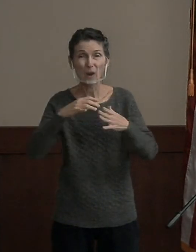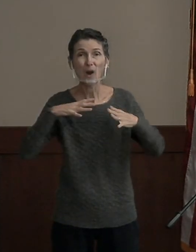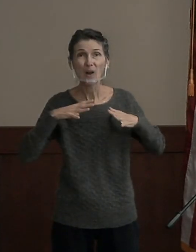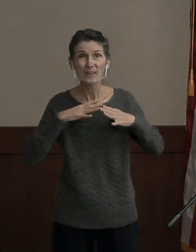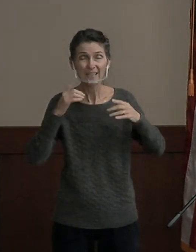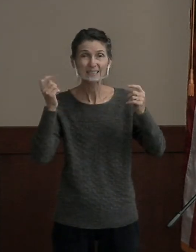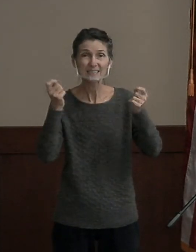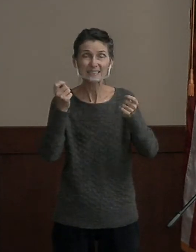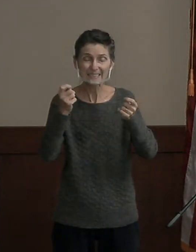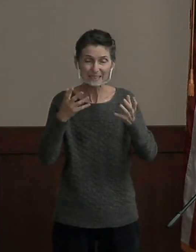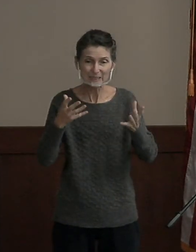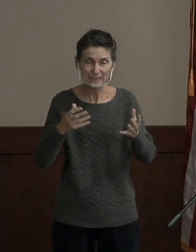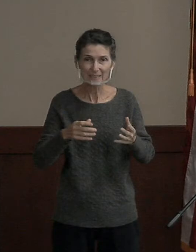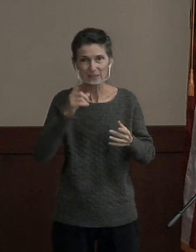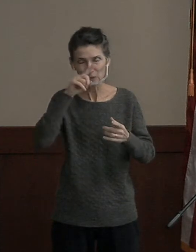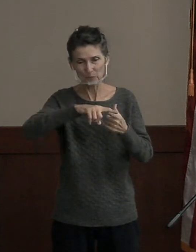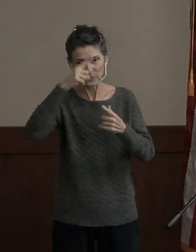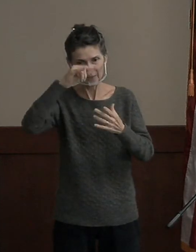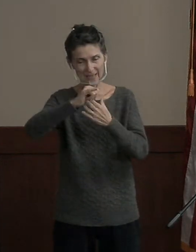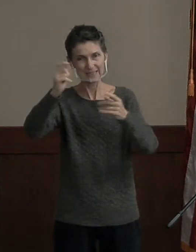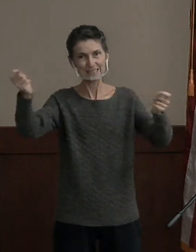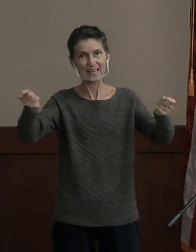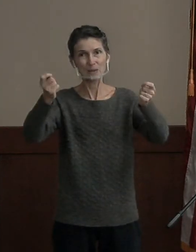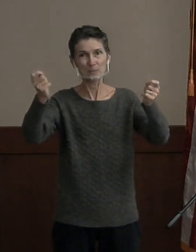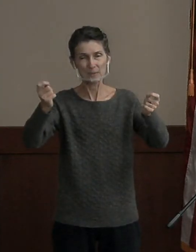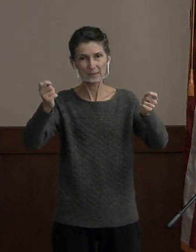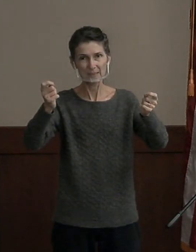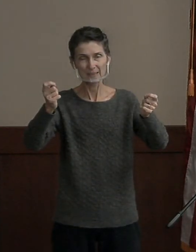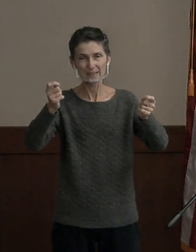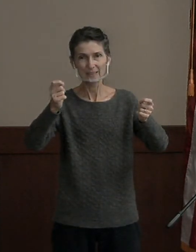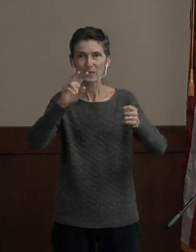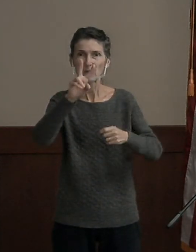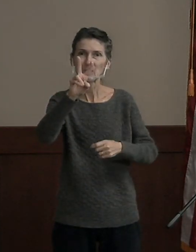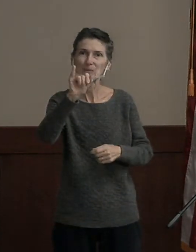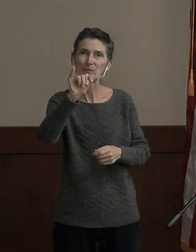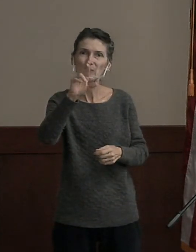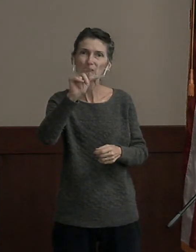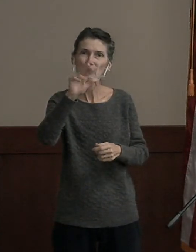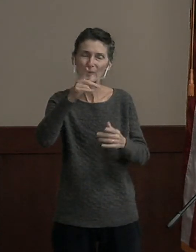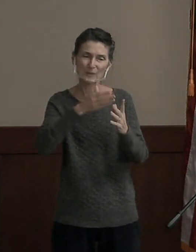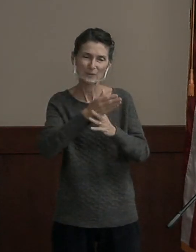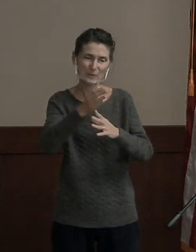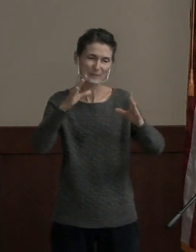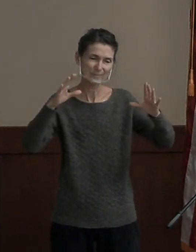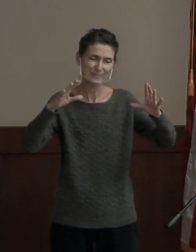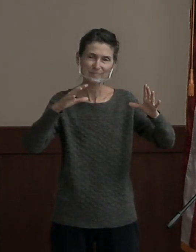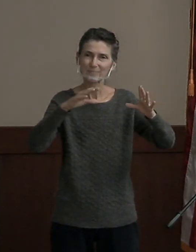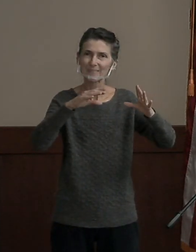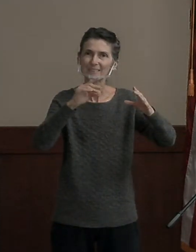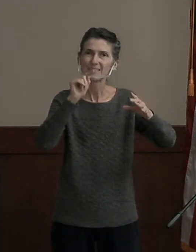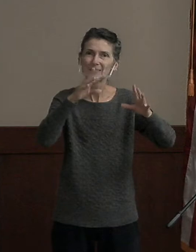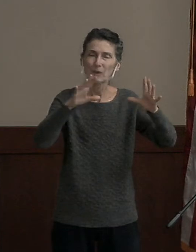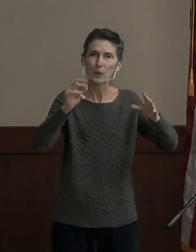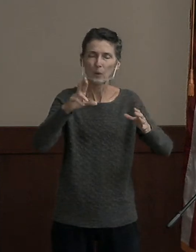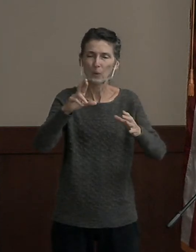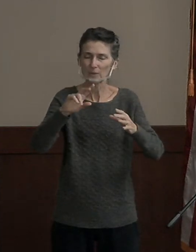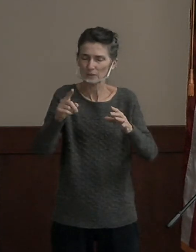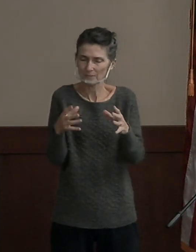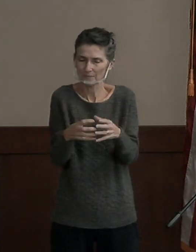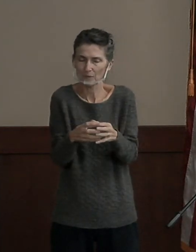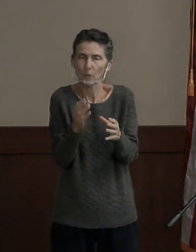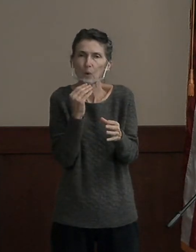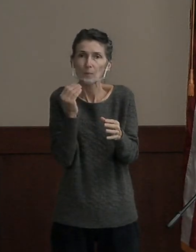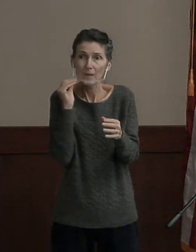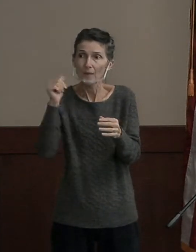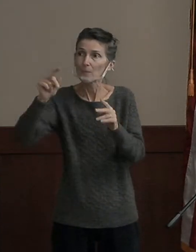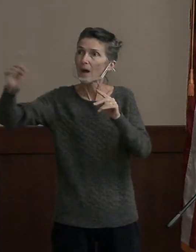to celebrate the upcoming holiday is virtually or with members of your immediate household.